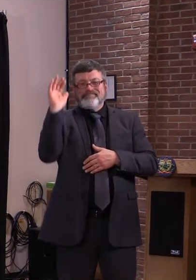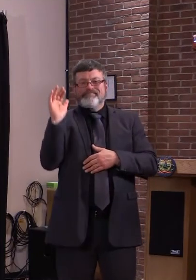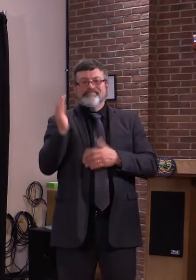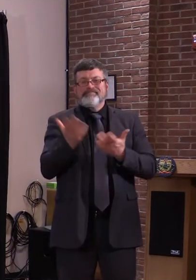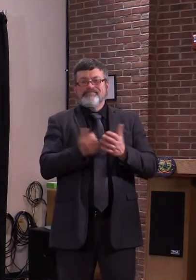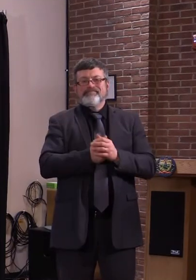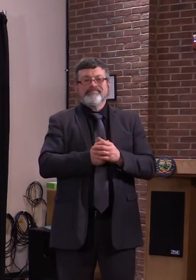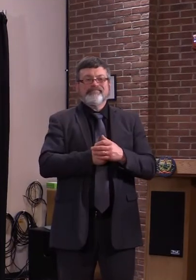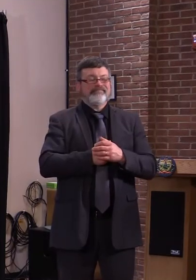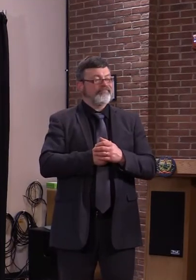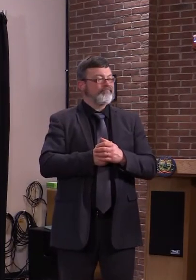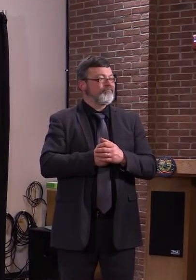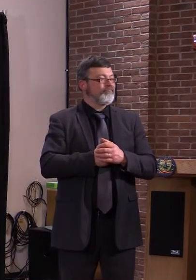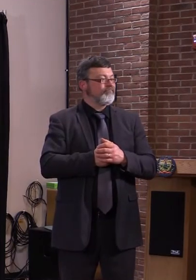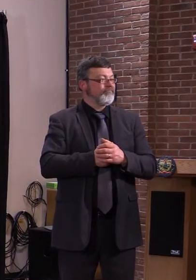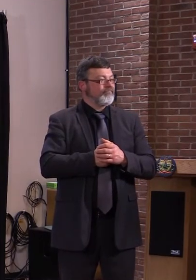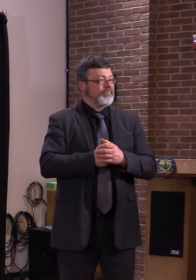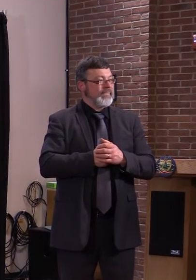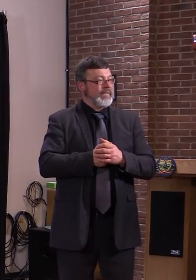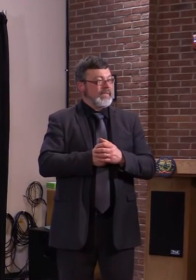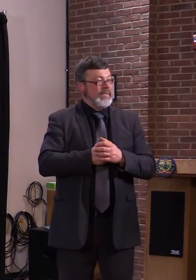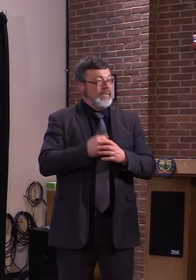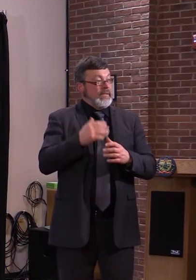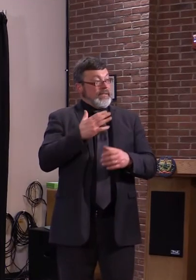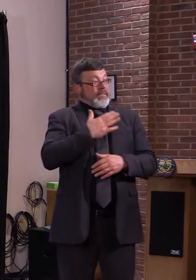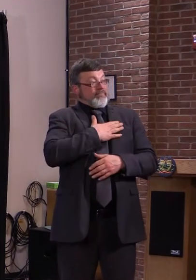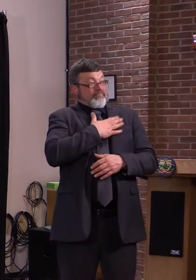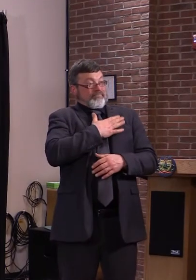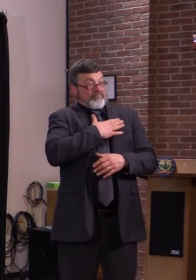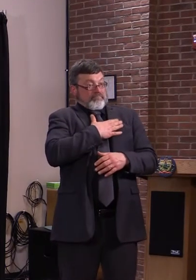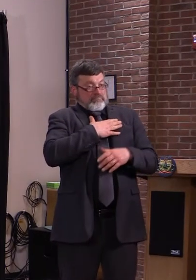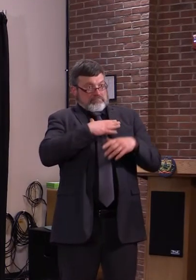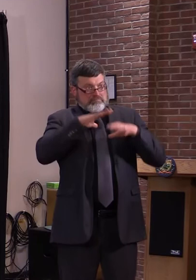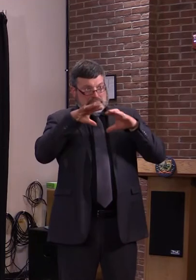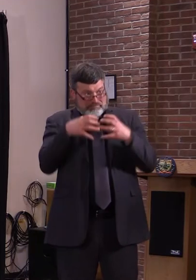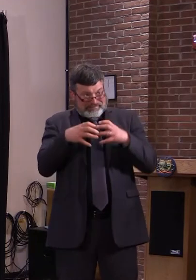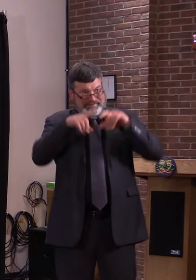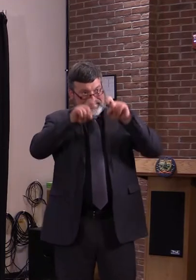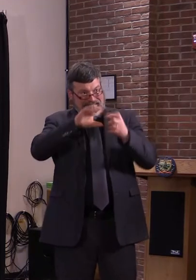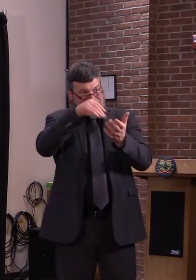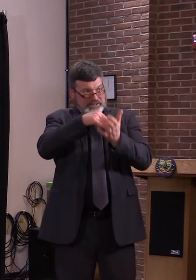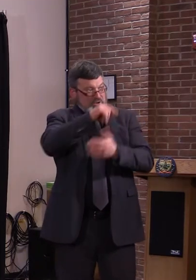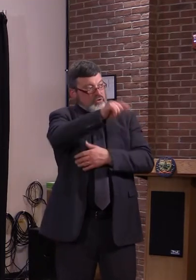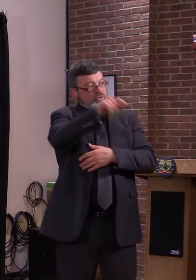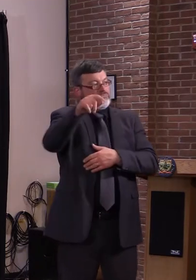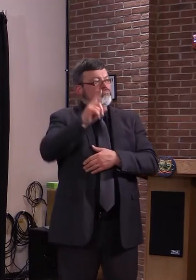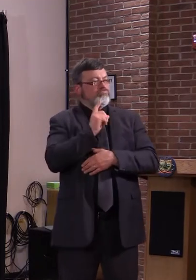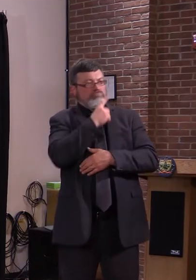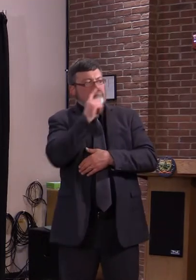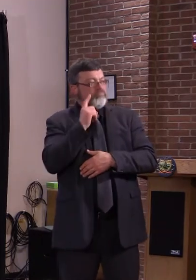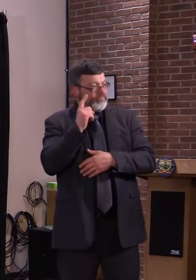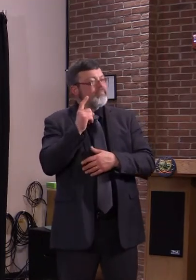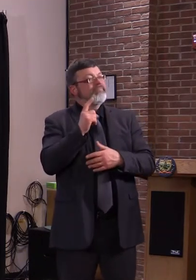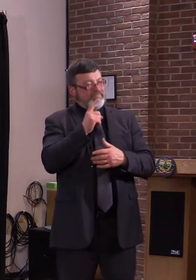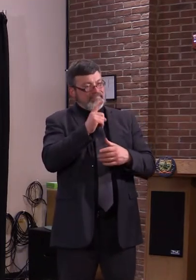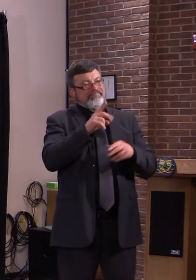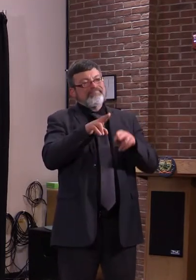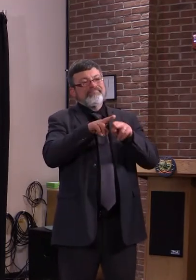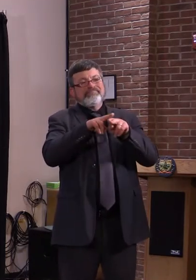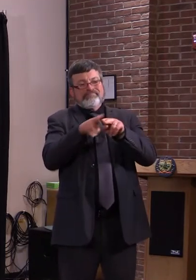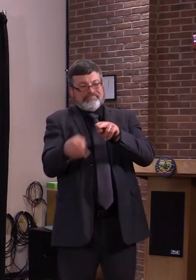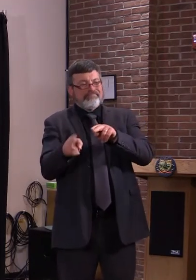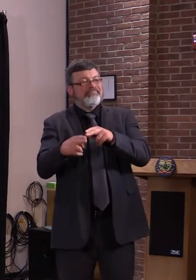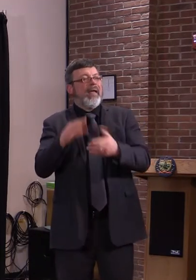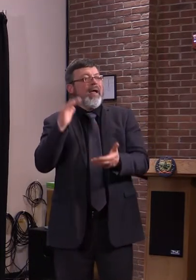to access our own state PCR testing sites seems to be diminishing, and they're making up a